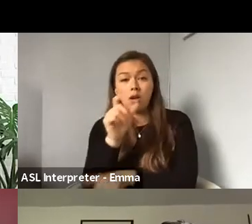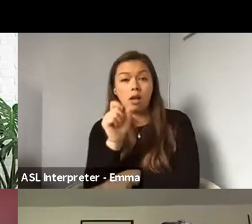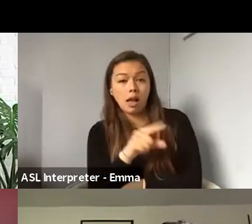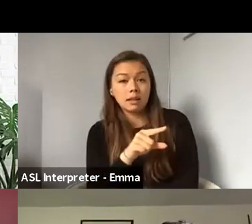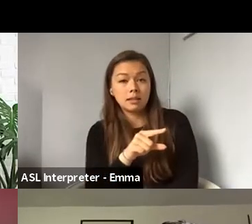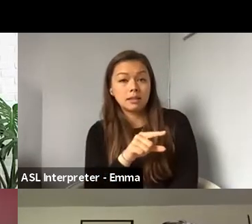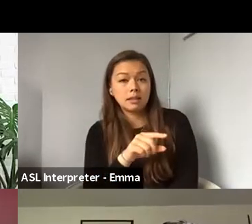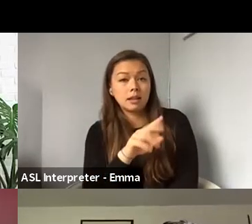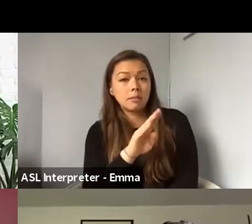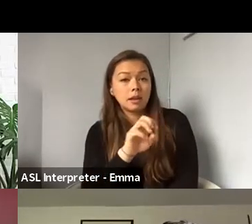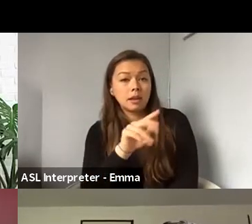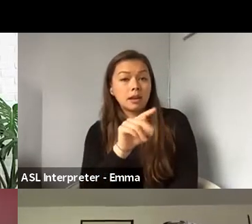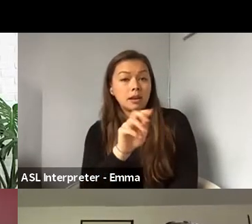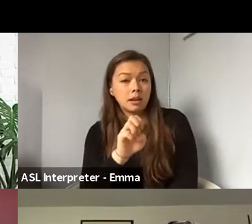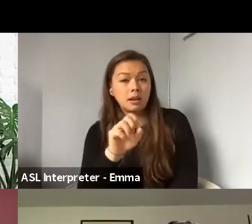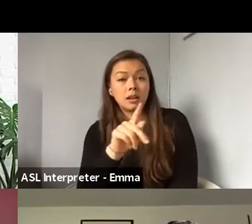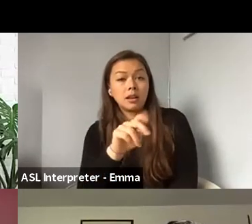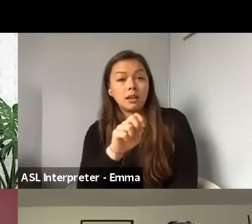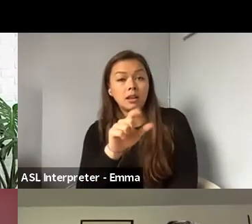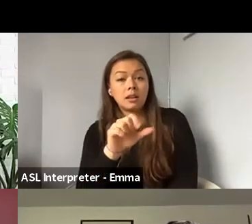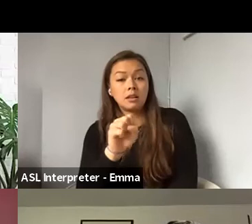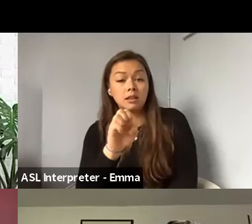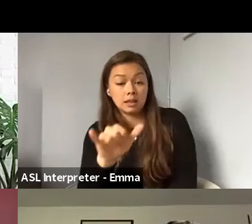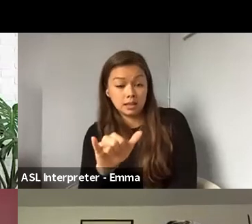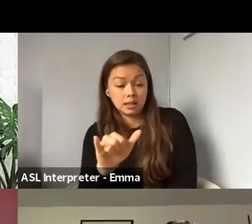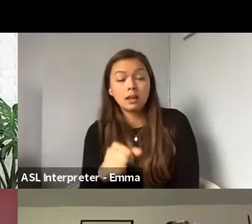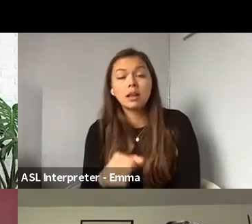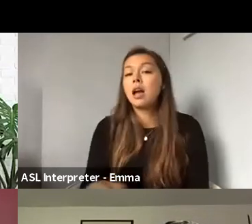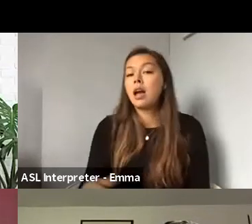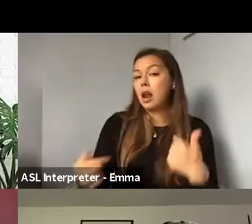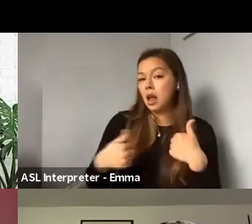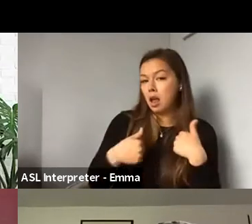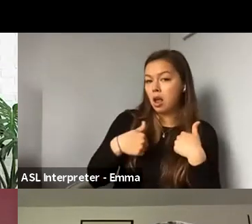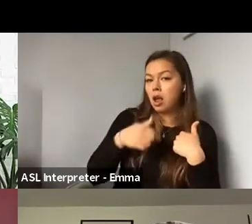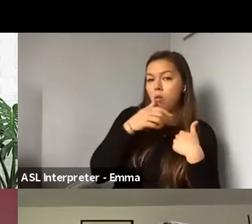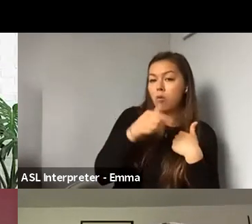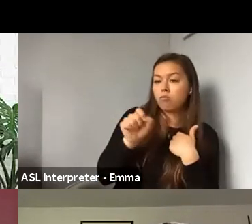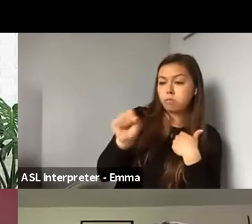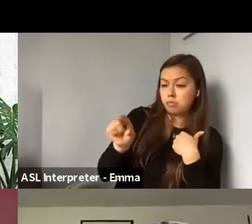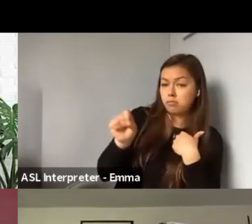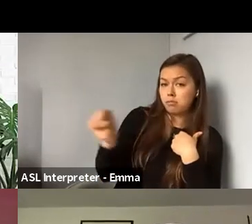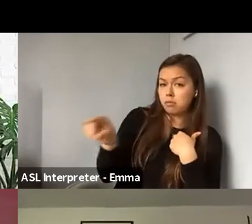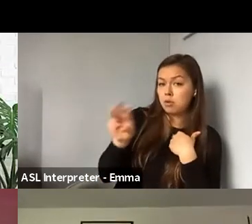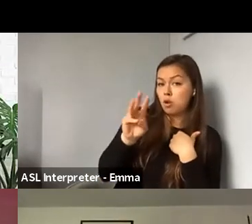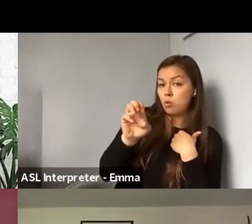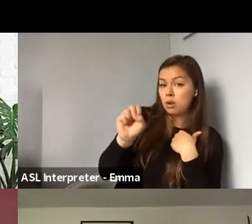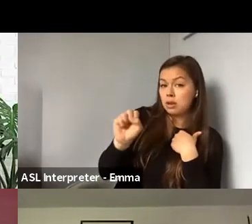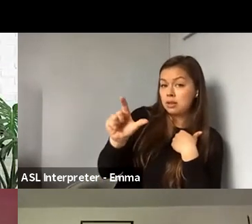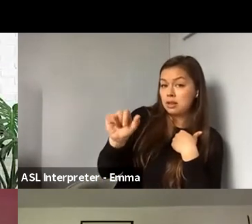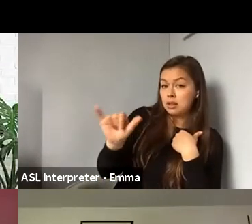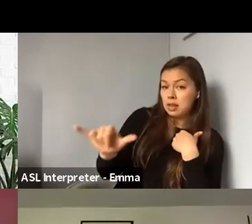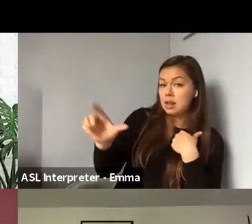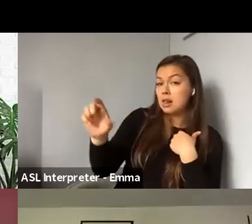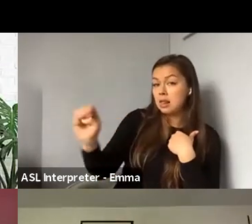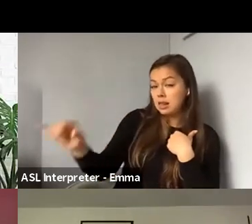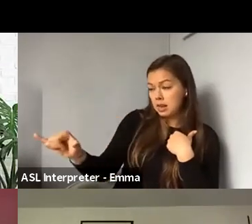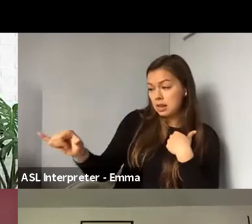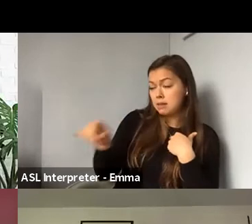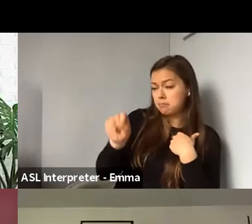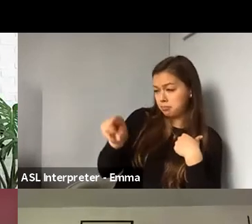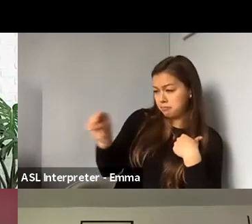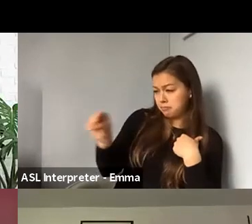and I'll present questions to Wesley and Lee so that we can think about what we're going to ask next